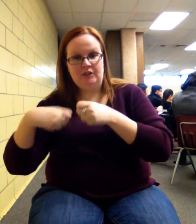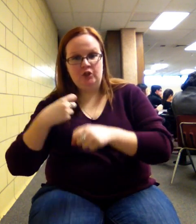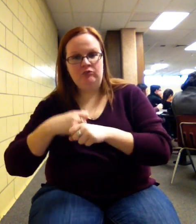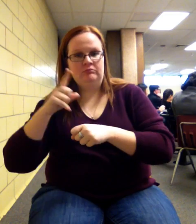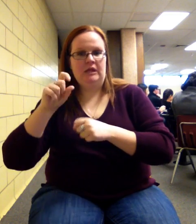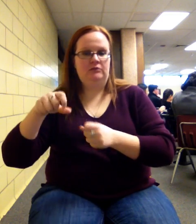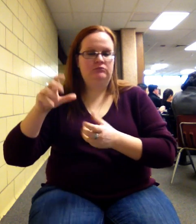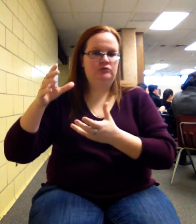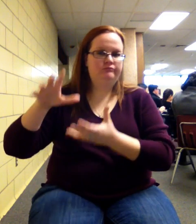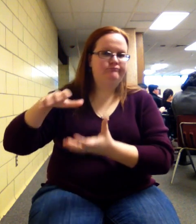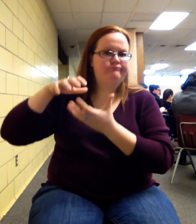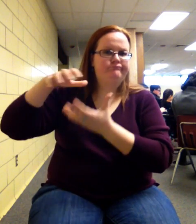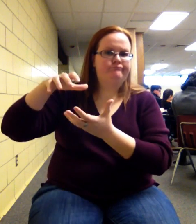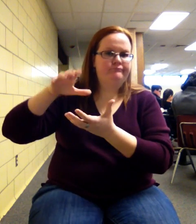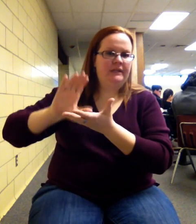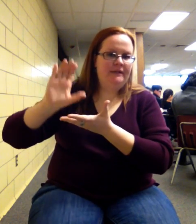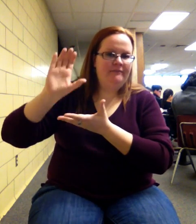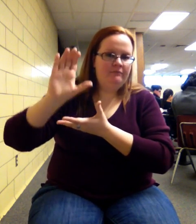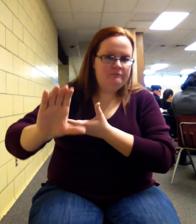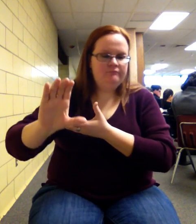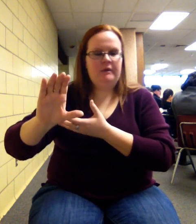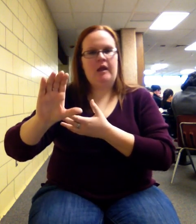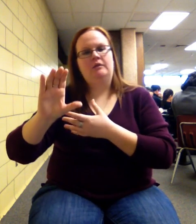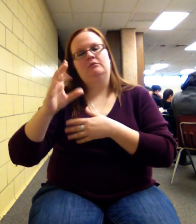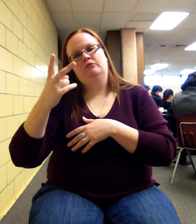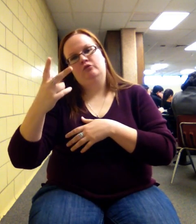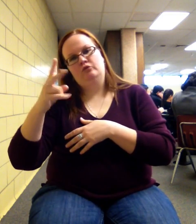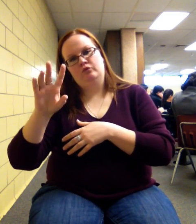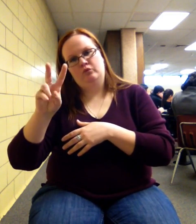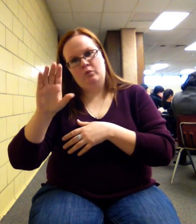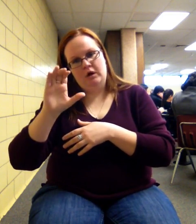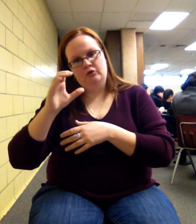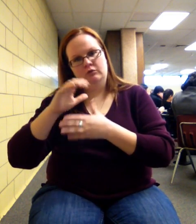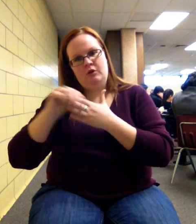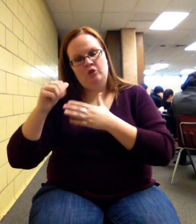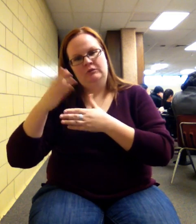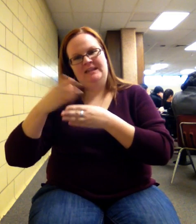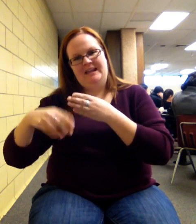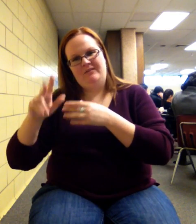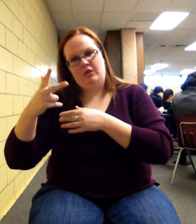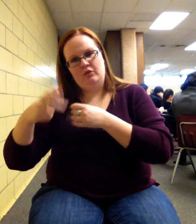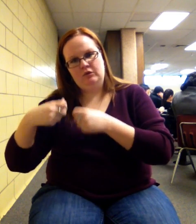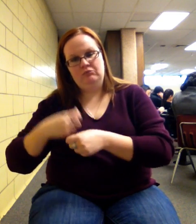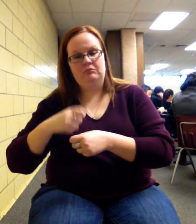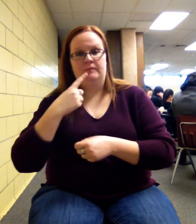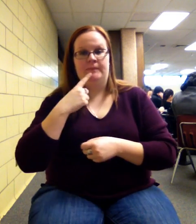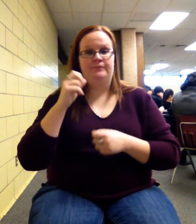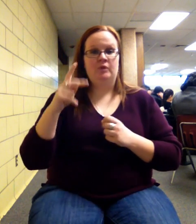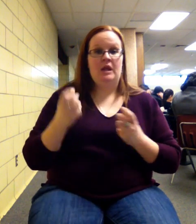sum that they could invest so that they would have that $200 at the end of year 3. So they're saying, okay, how much do I have to come up